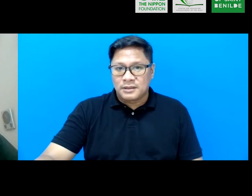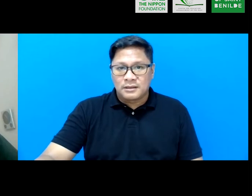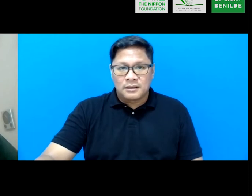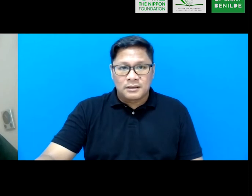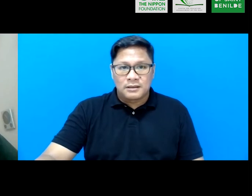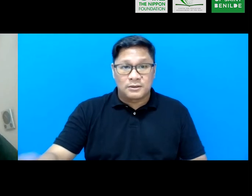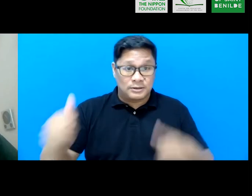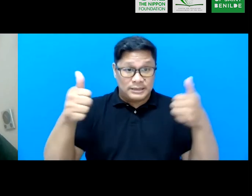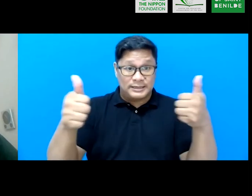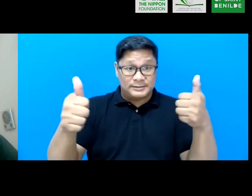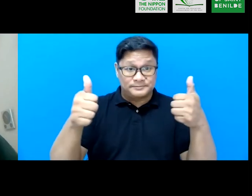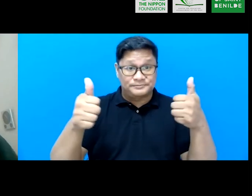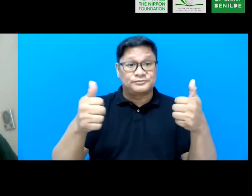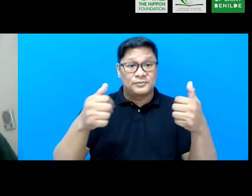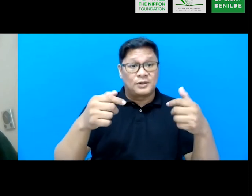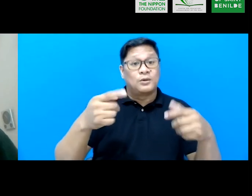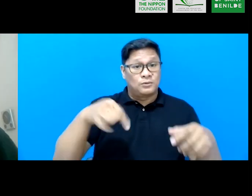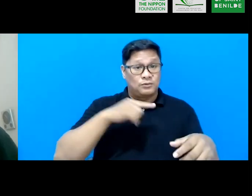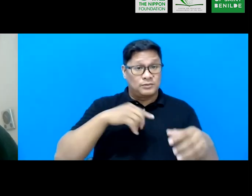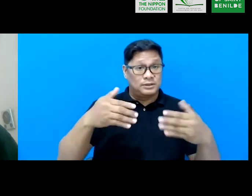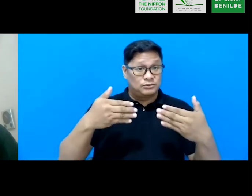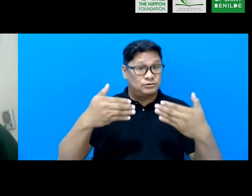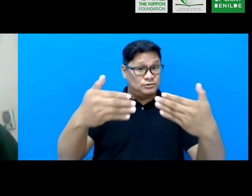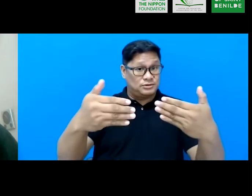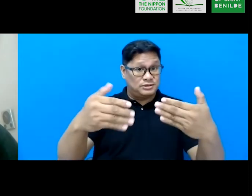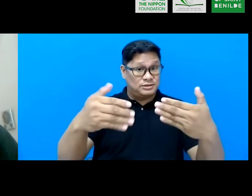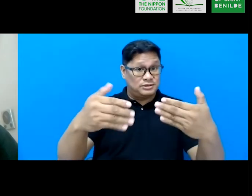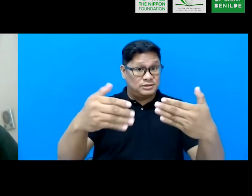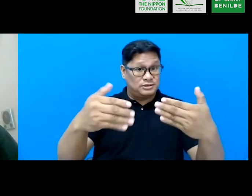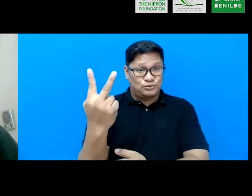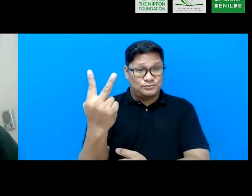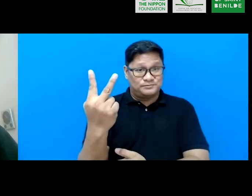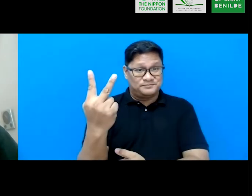Okay, shall we move on to lesson 2?